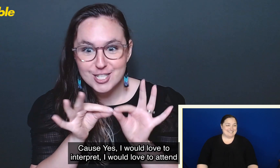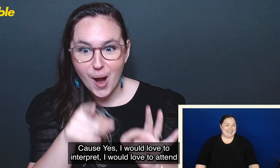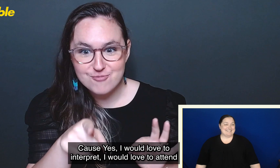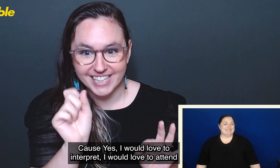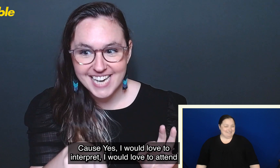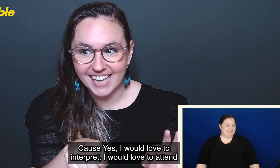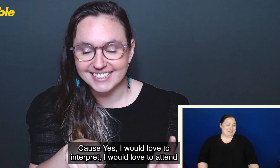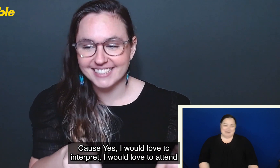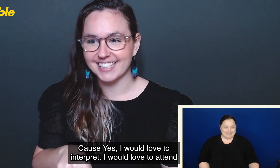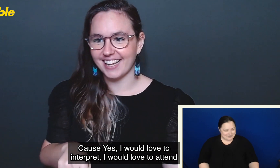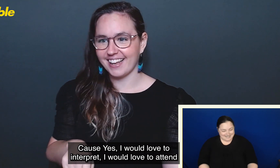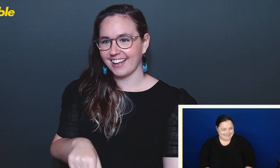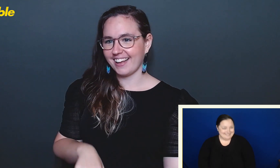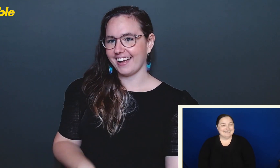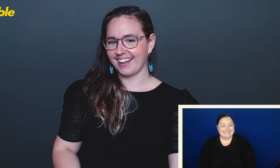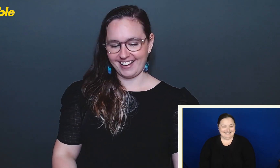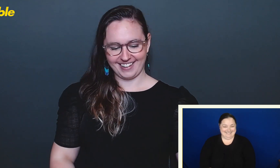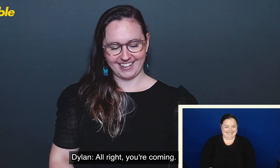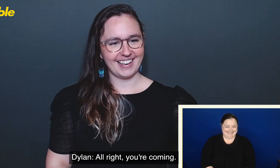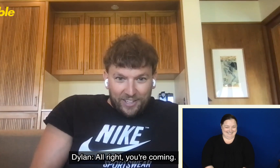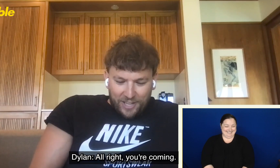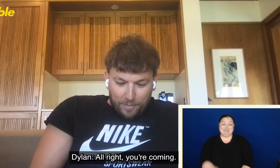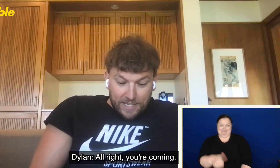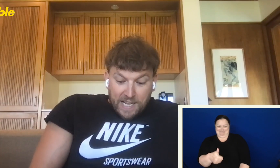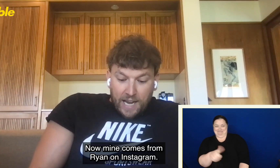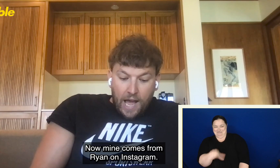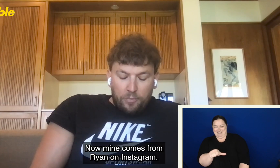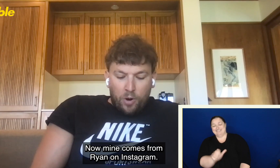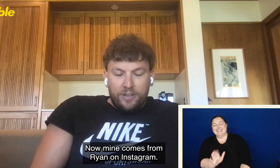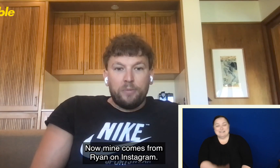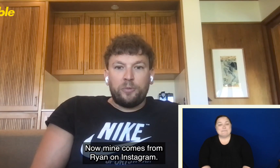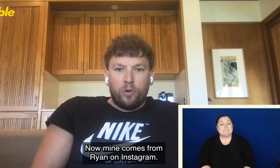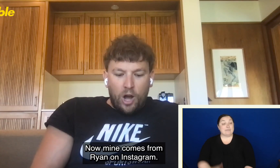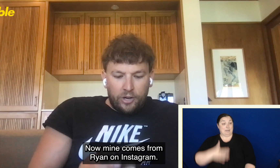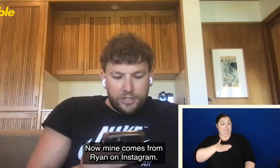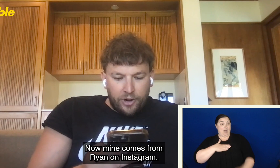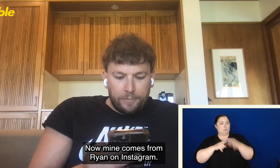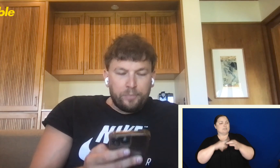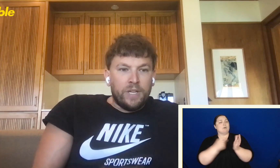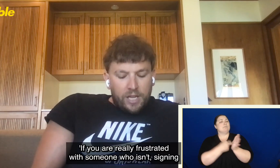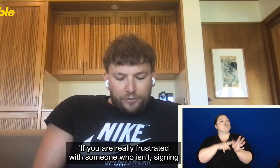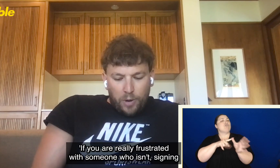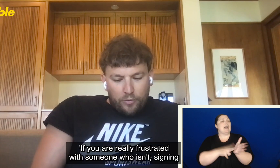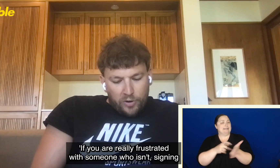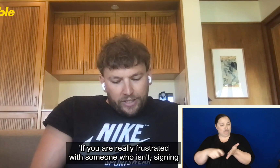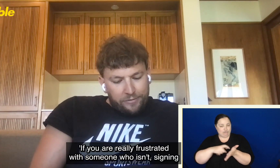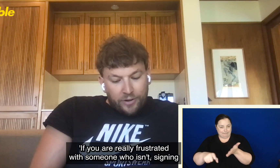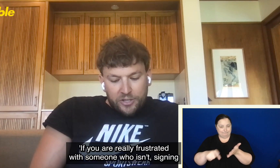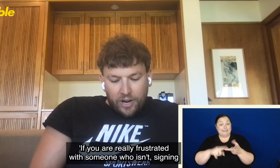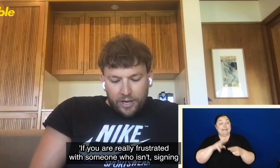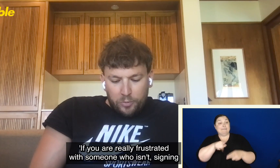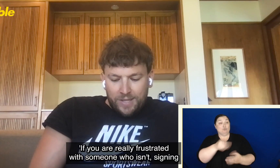Because yes, I would love to interpret. I would love to attend. All right, you're coming. Now, mine comes from Ryan on Instagram. If you are